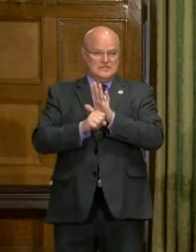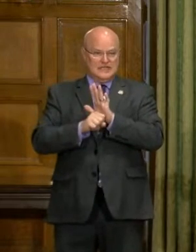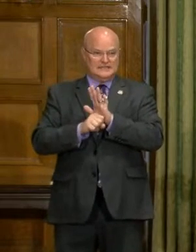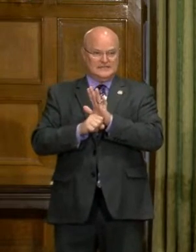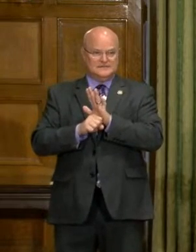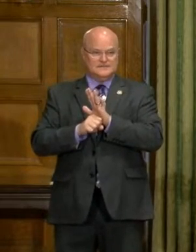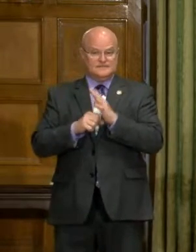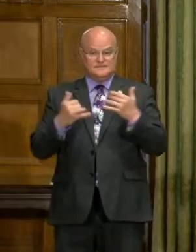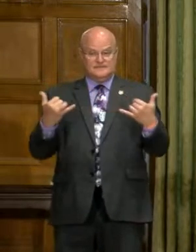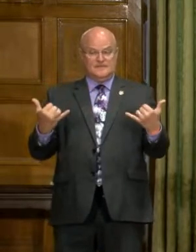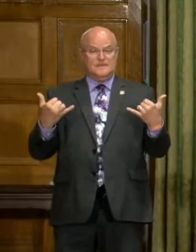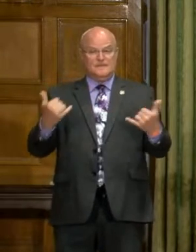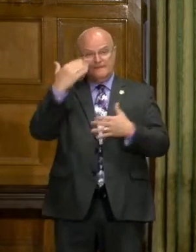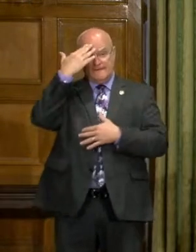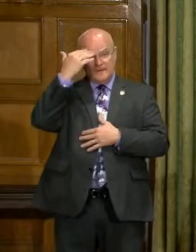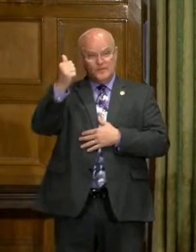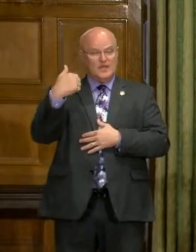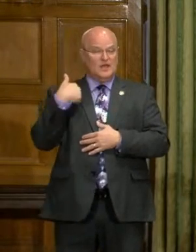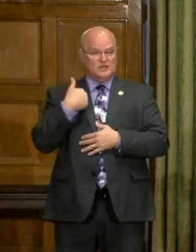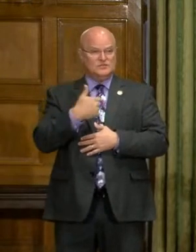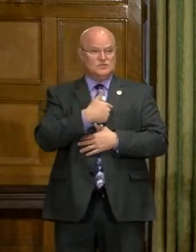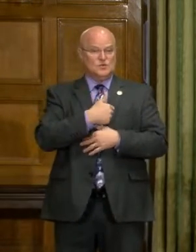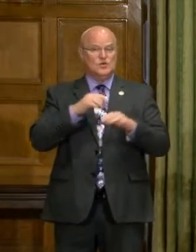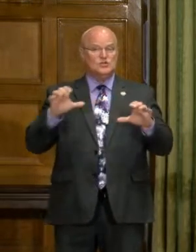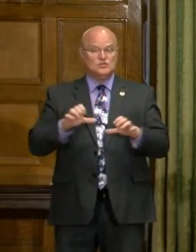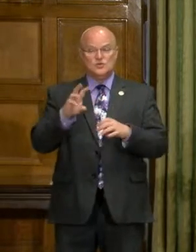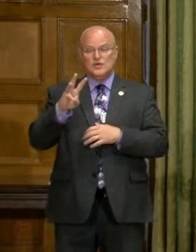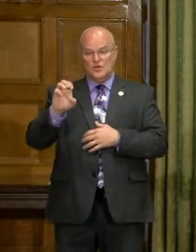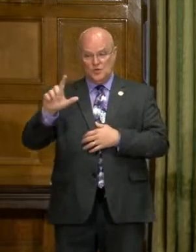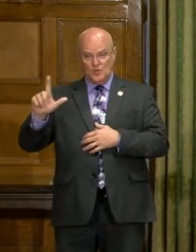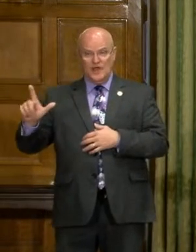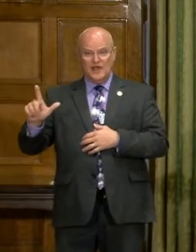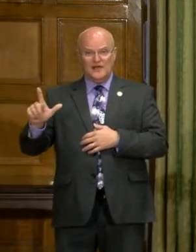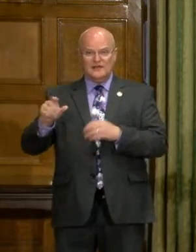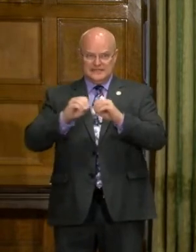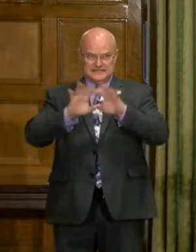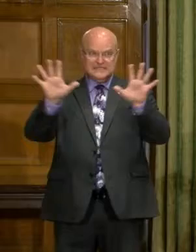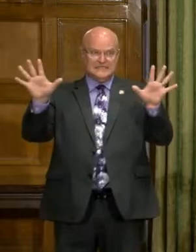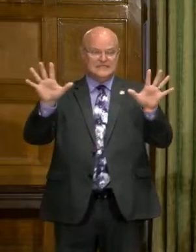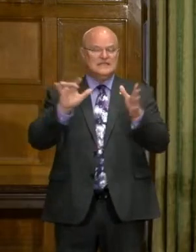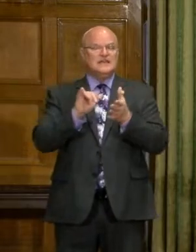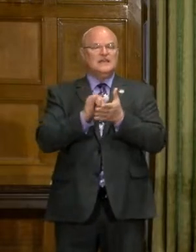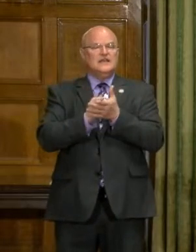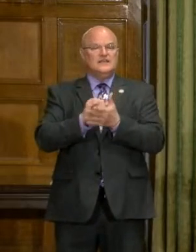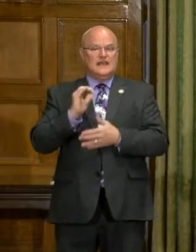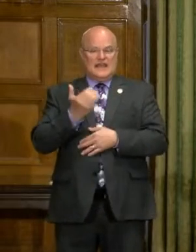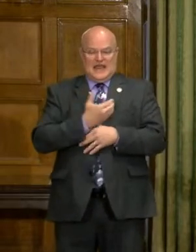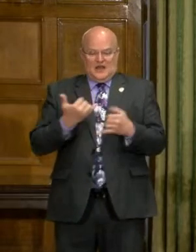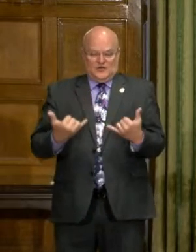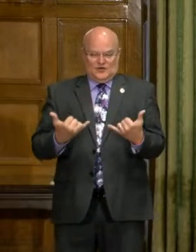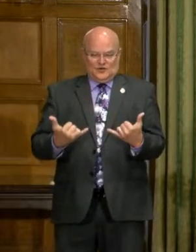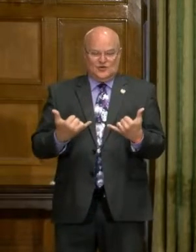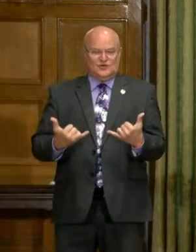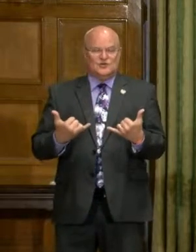states. Today, because we're doing well and it's clear that our